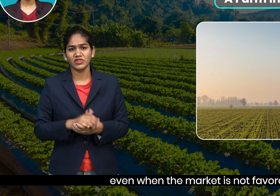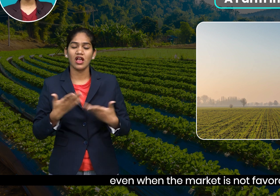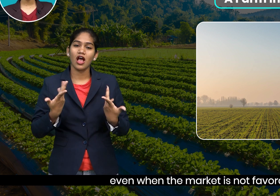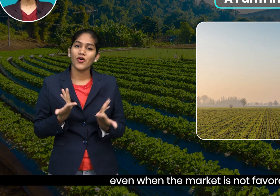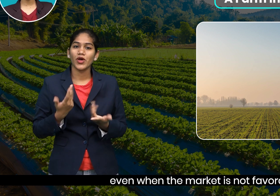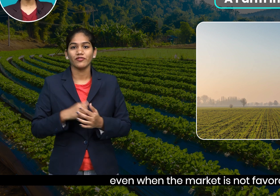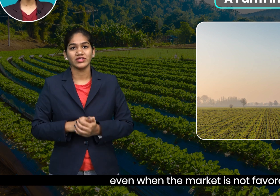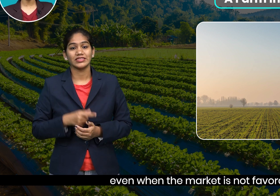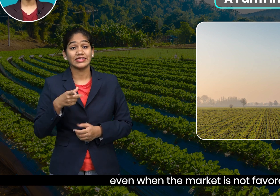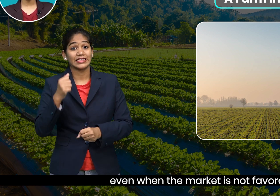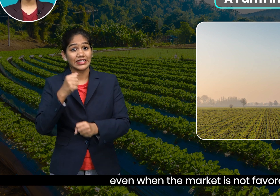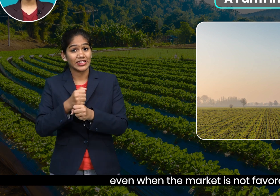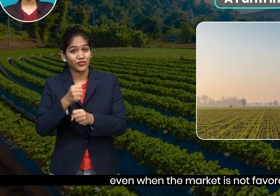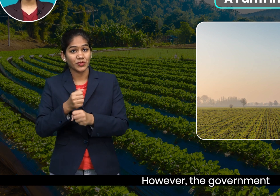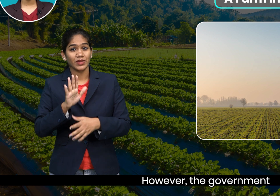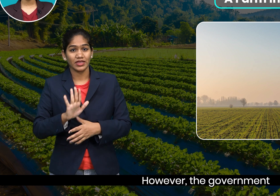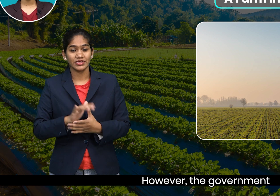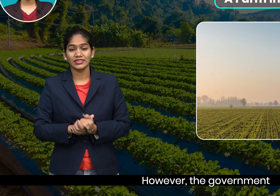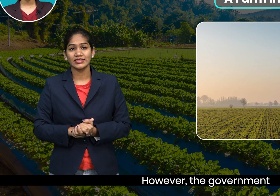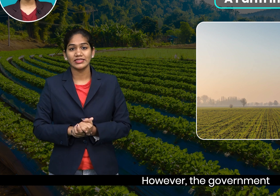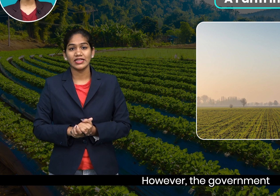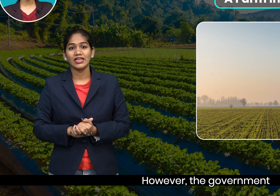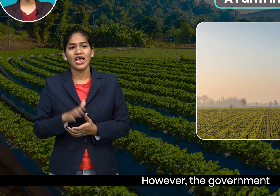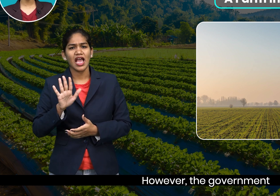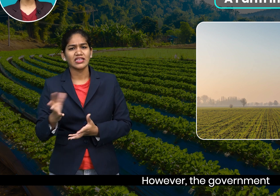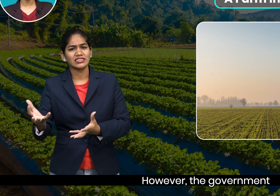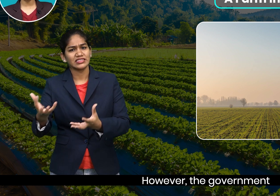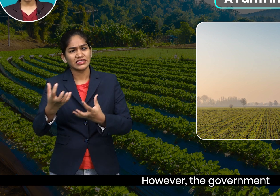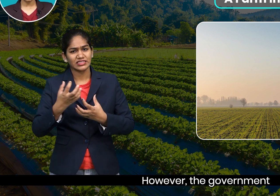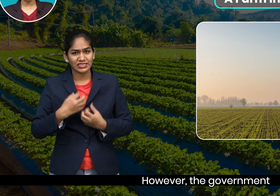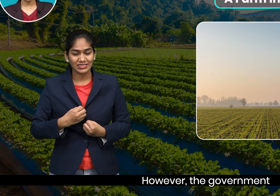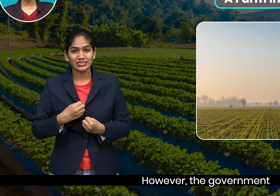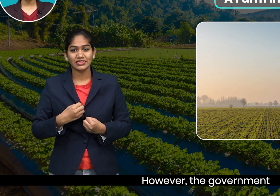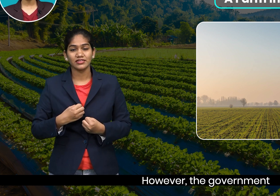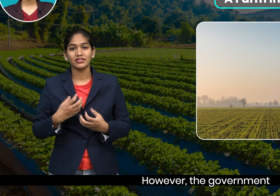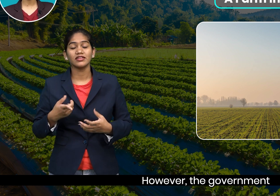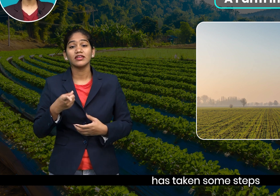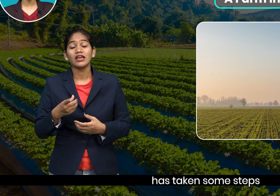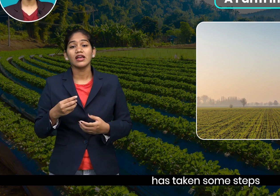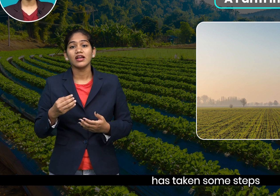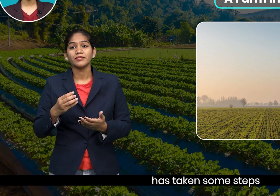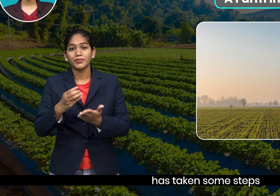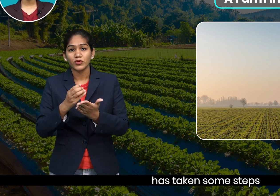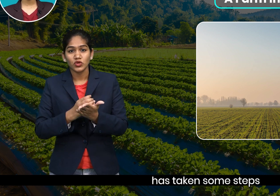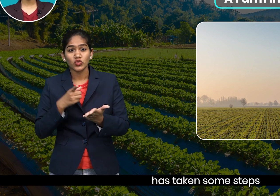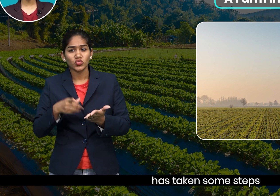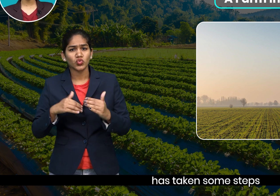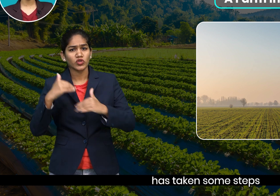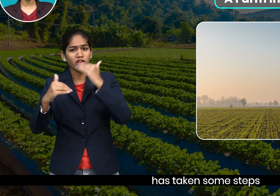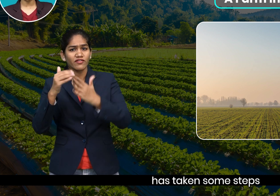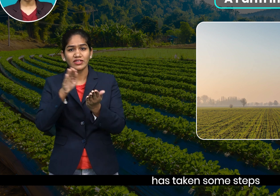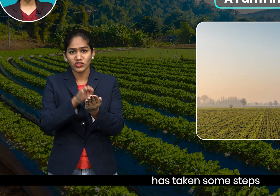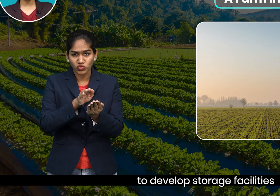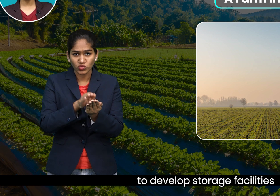However, the government has taken some steps to develop